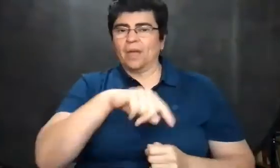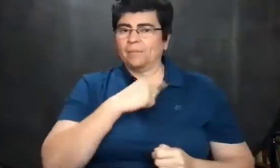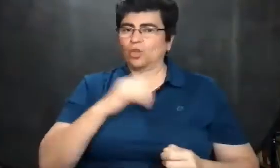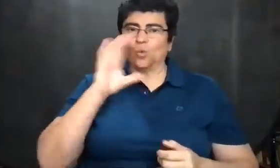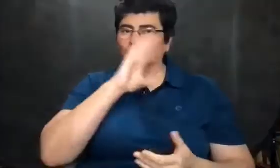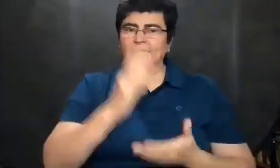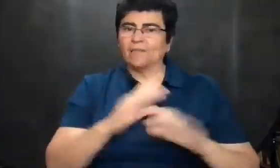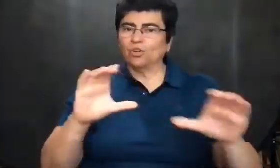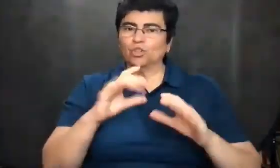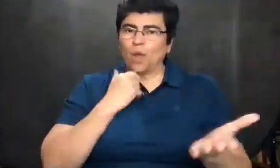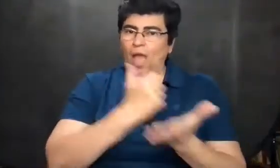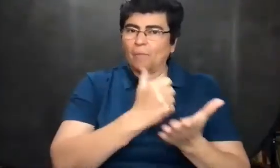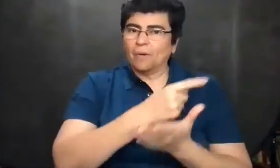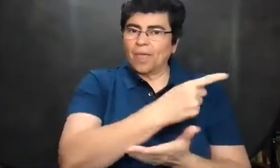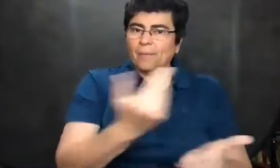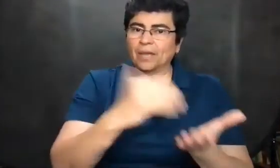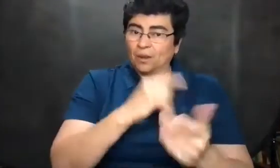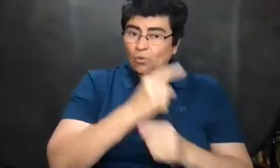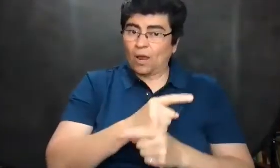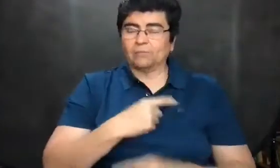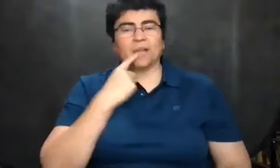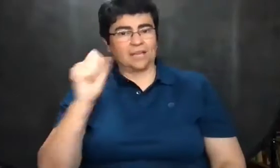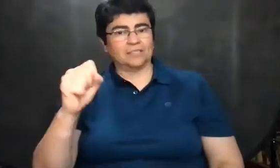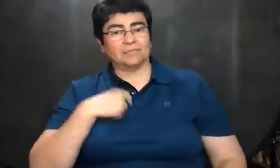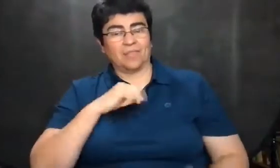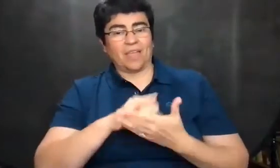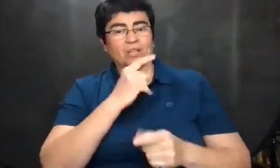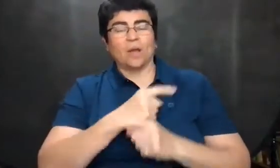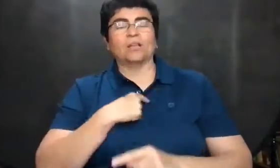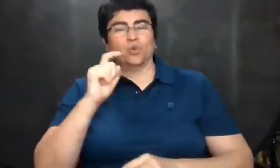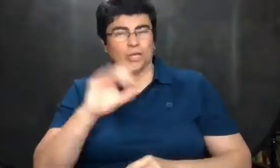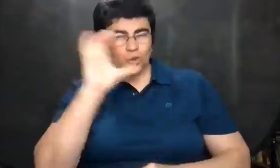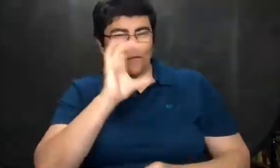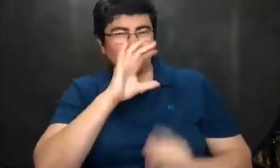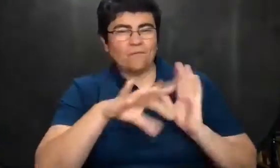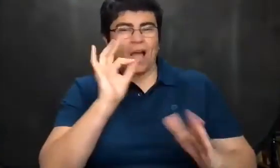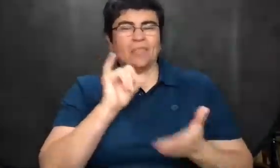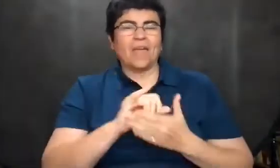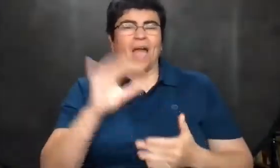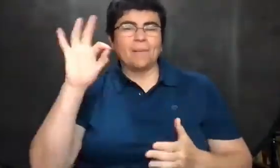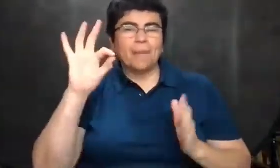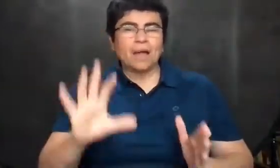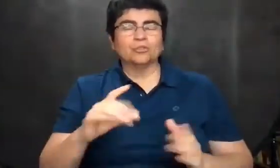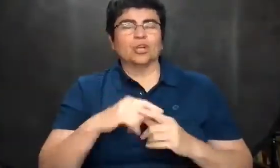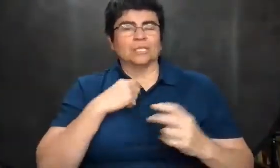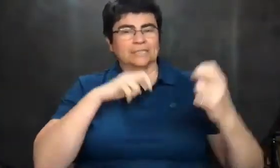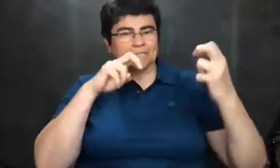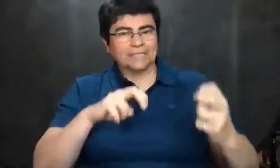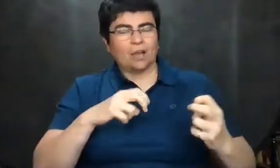again, right? And I said, that's right. And she said, you need to go find that priest. And you need to sit down and you need to talk to that priest and you